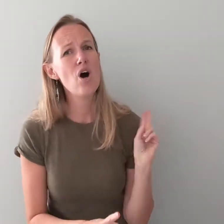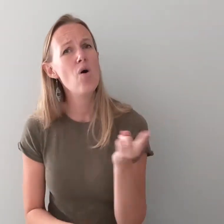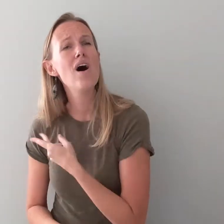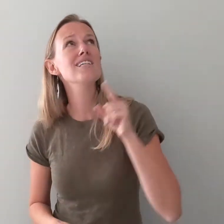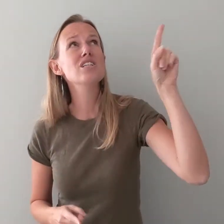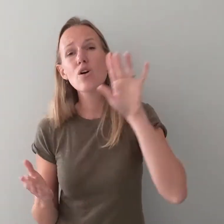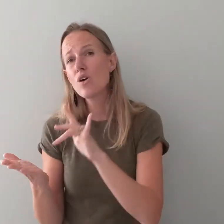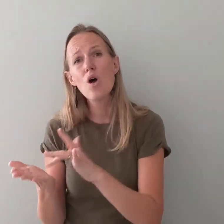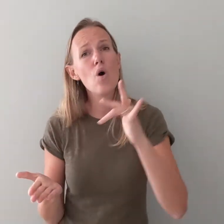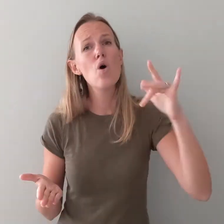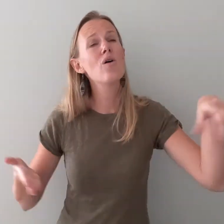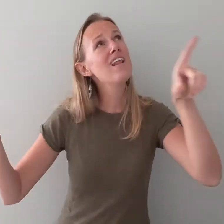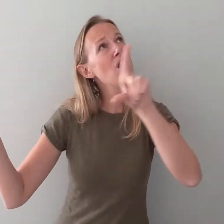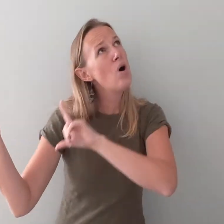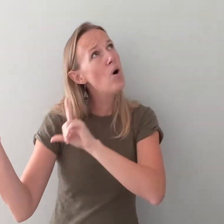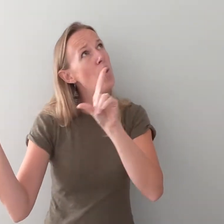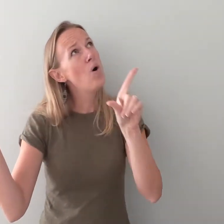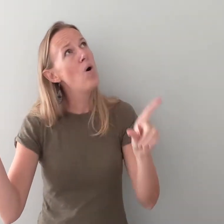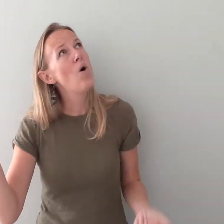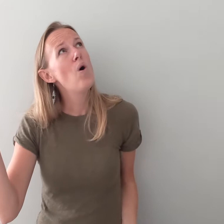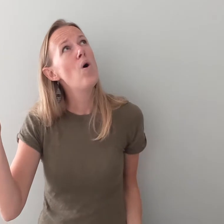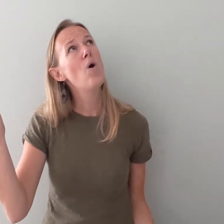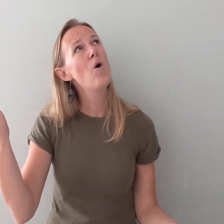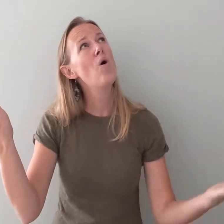Show us your glory, Lord.